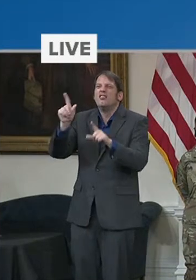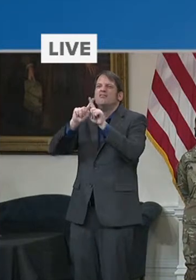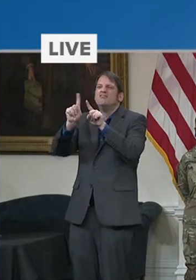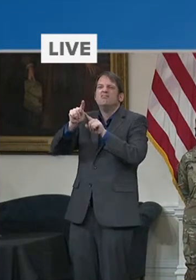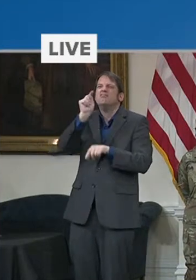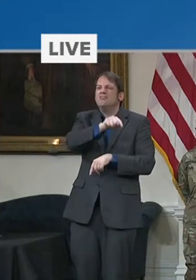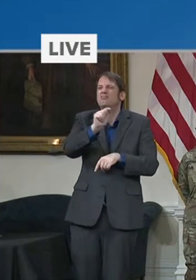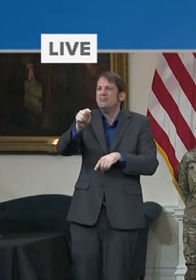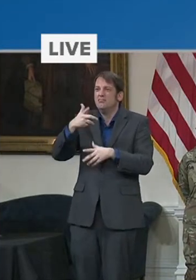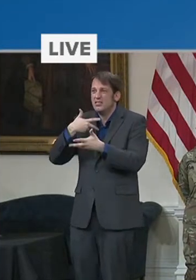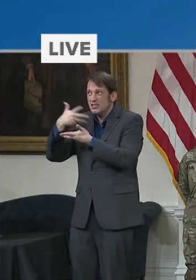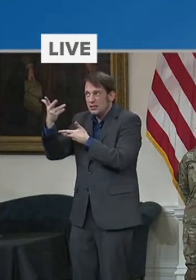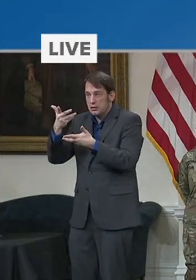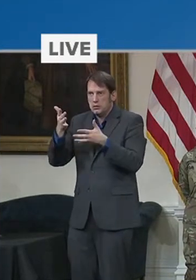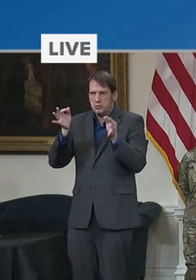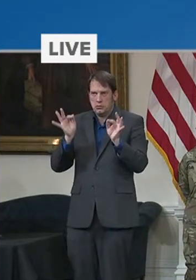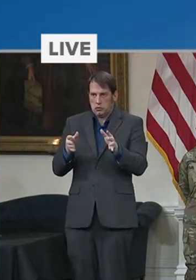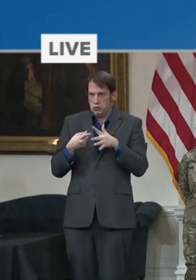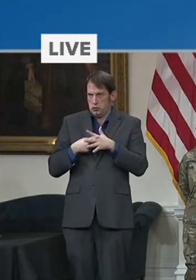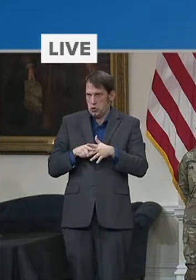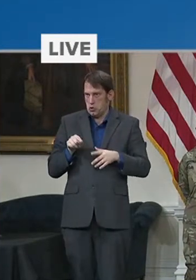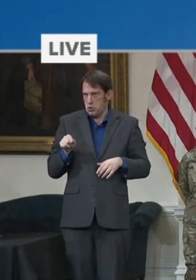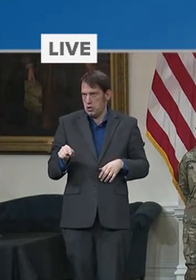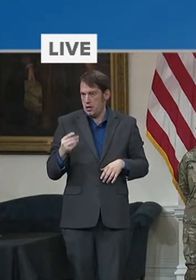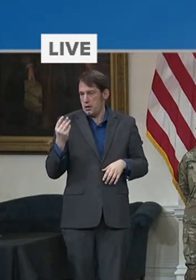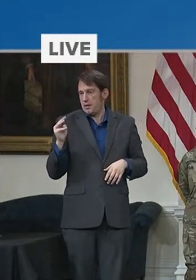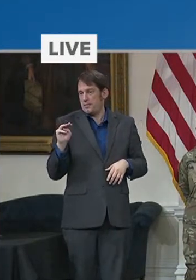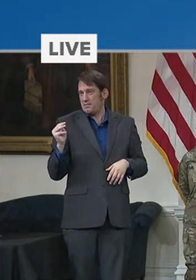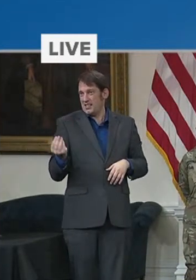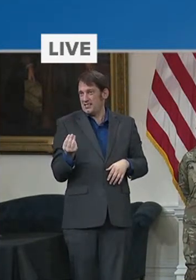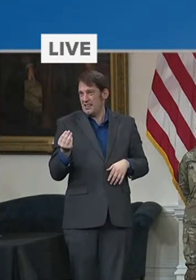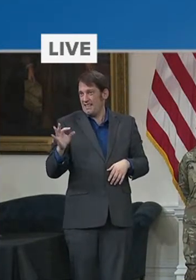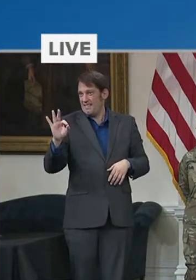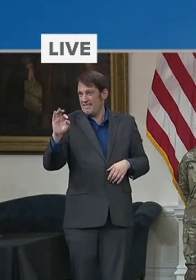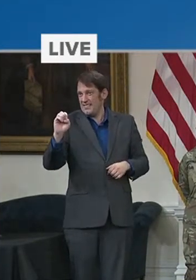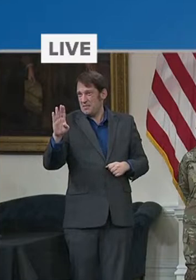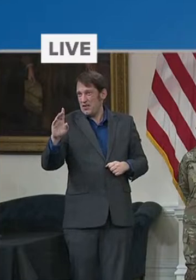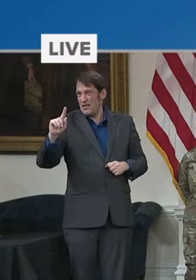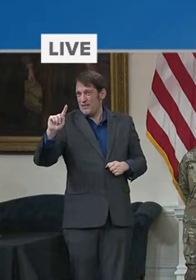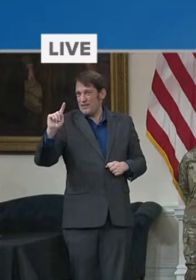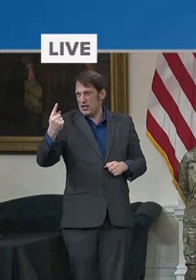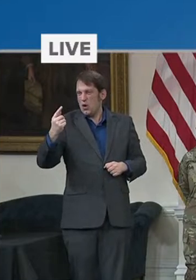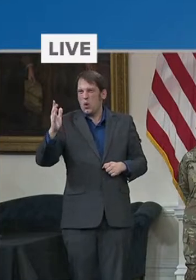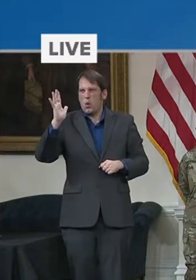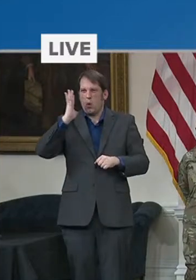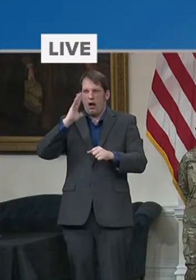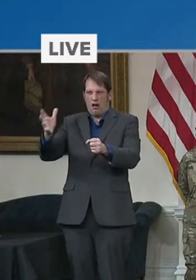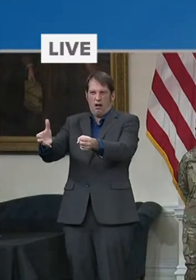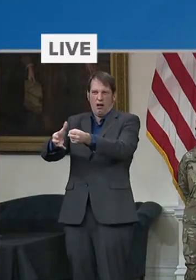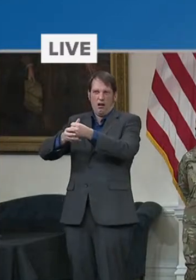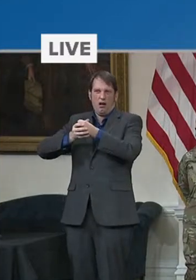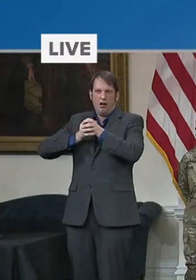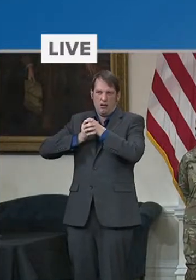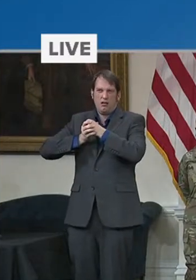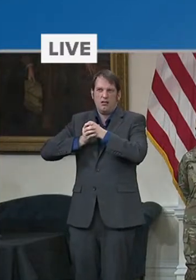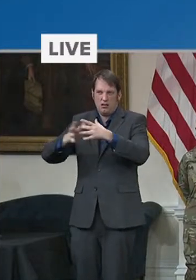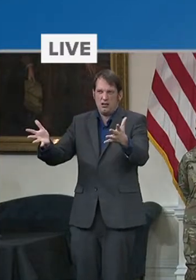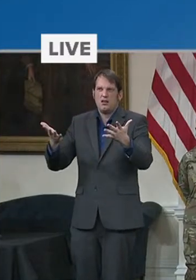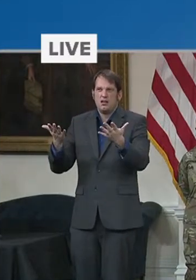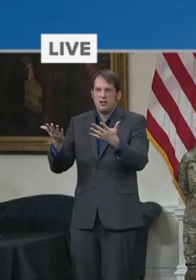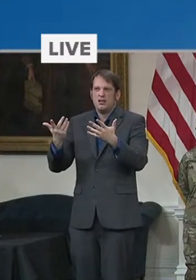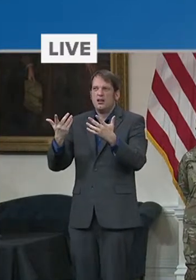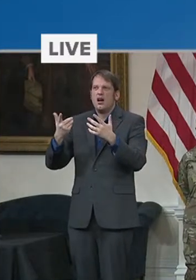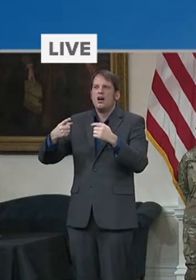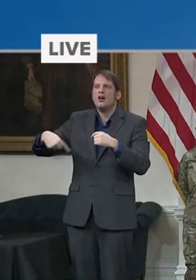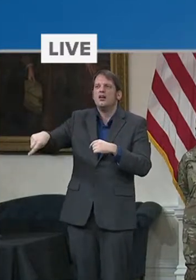1, we're expanding eligibility for some severely immunocompromised